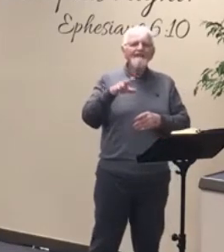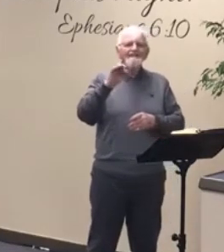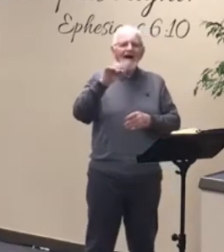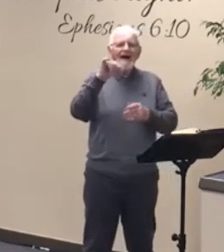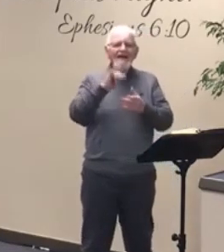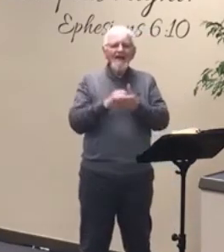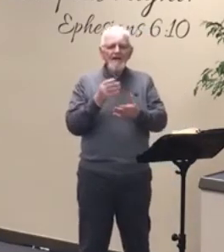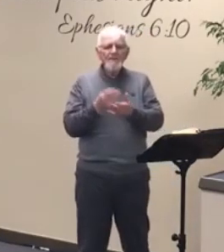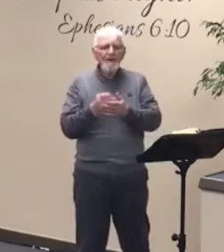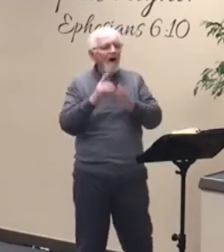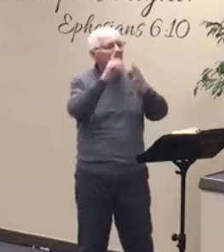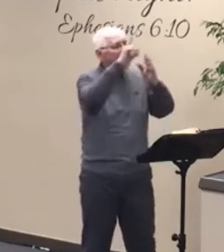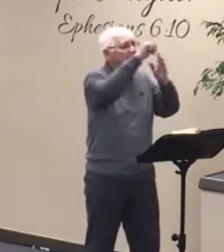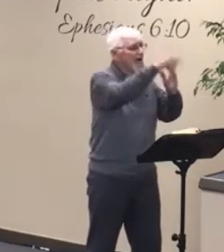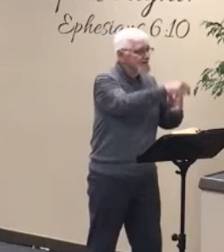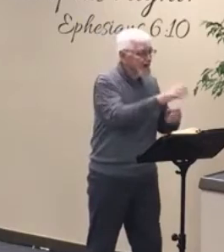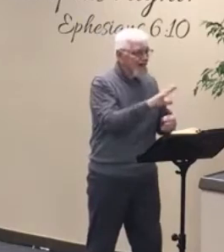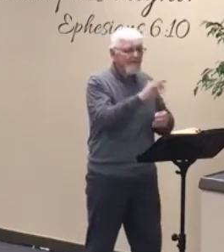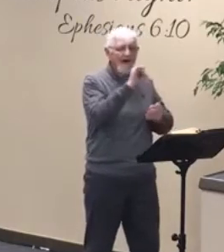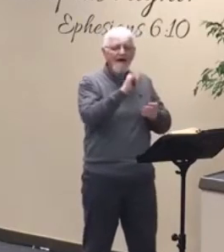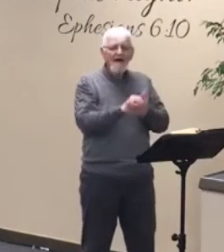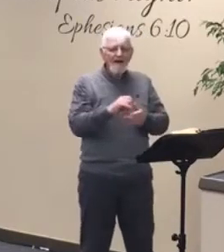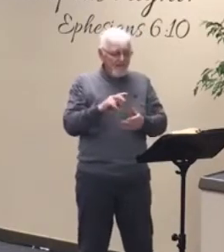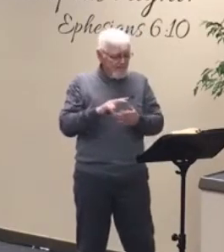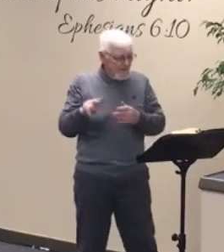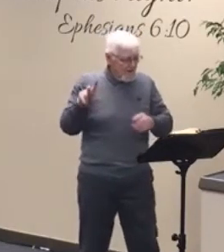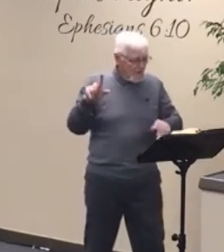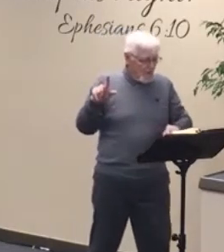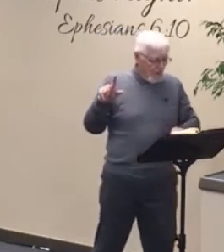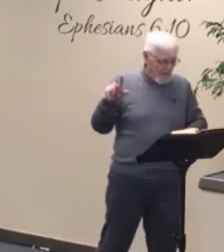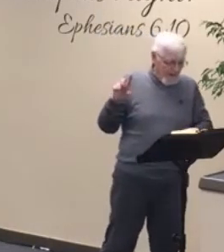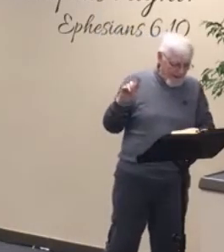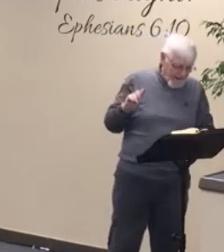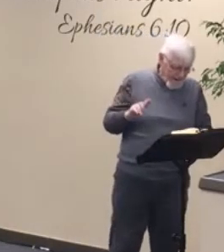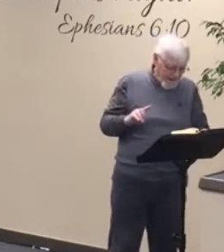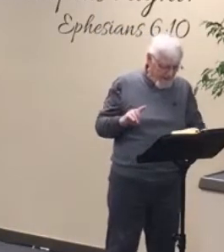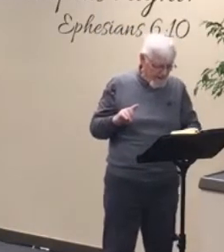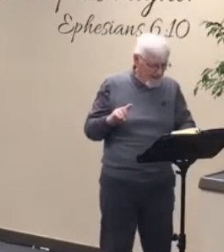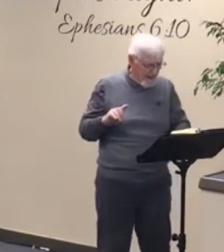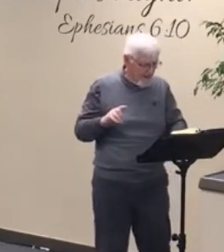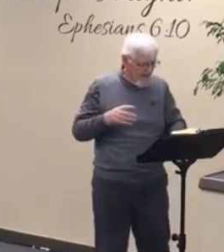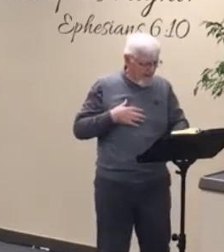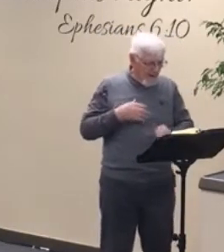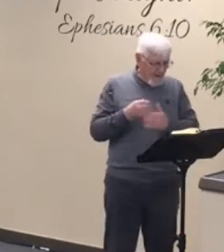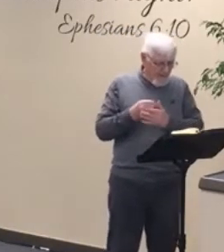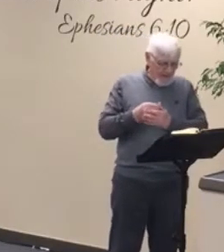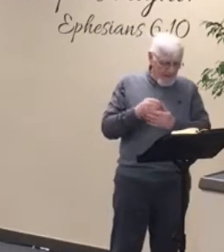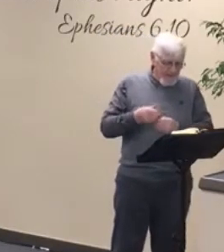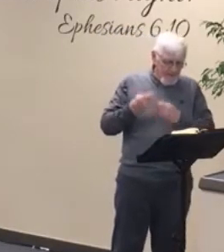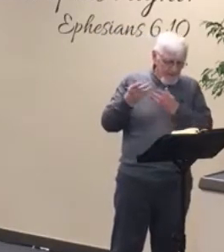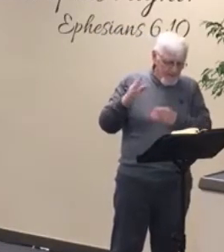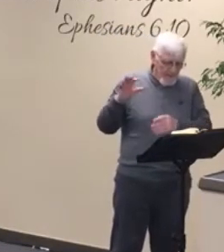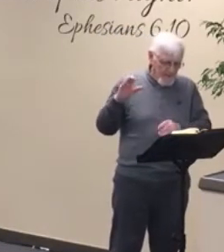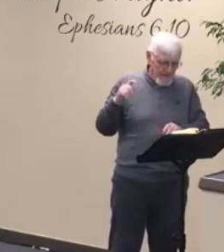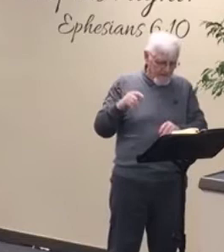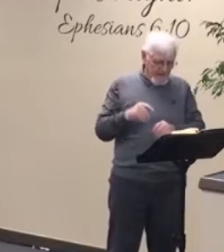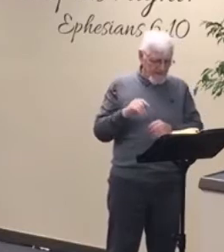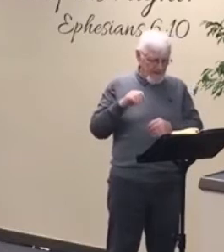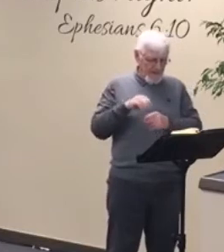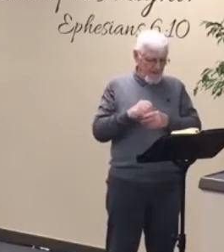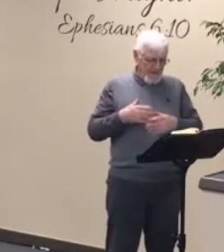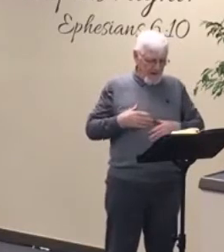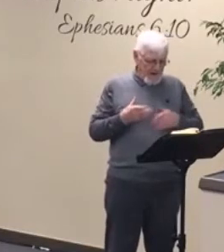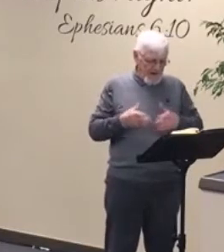money here, and they get worried again. Verse 28, he said unto his brethren, my money is restored, and lo, it is even in my sack, and their